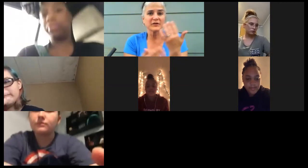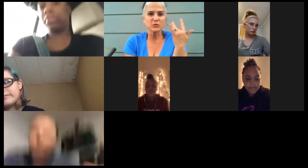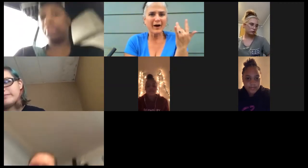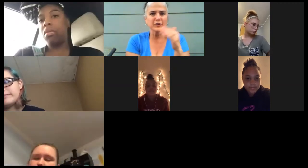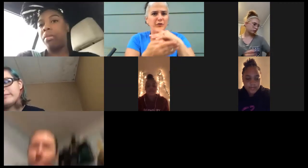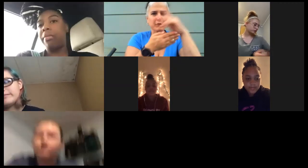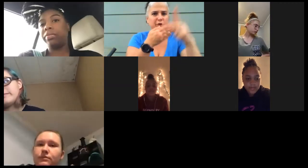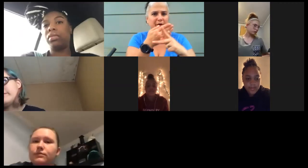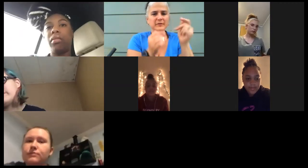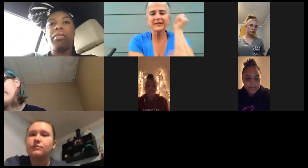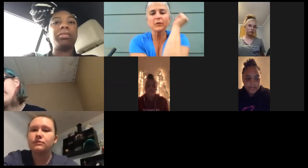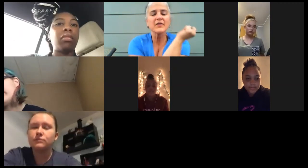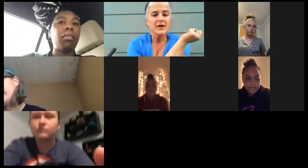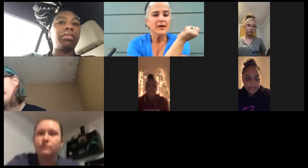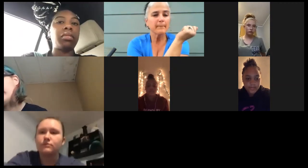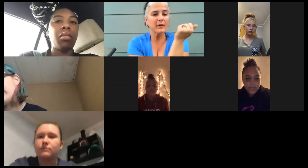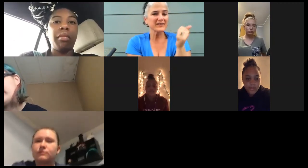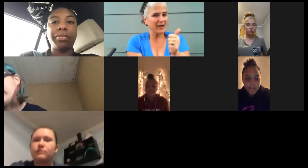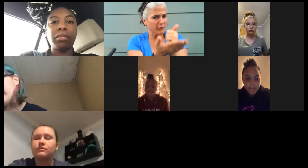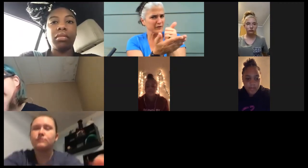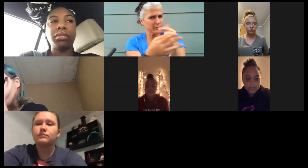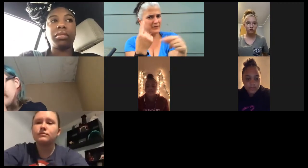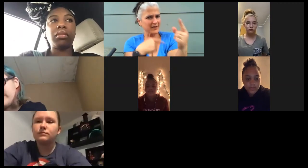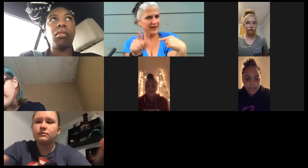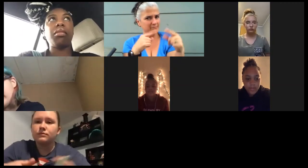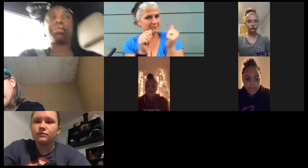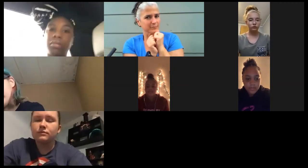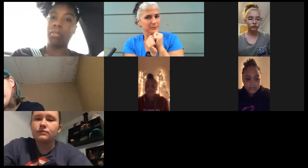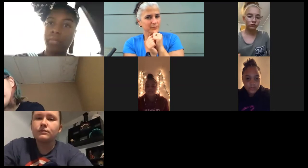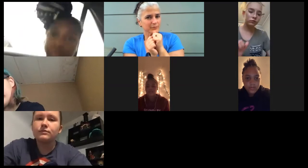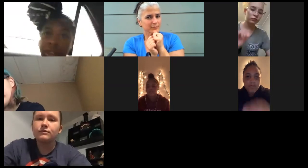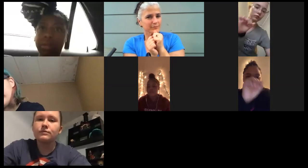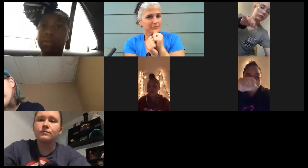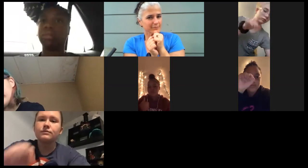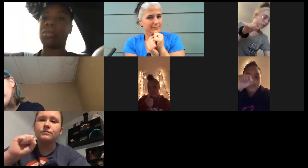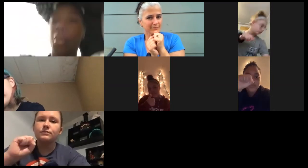new people, which is why you do the program to begin with. But was it helpful a little bit with sign?